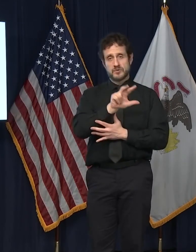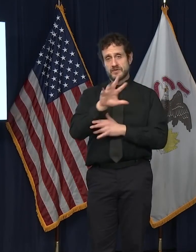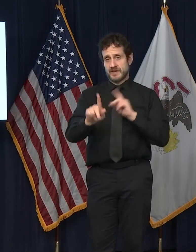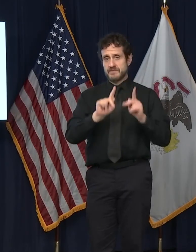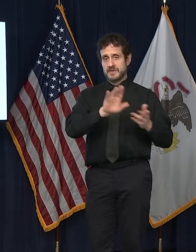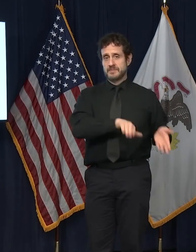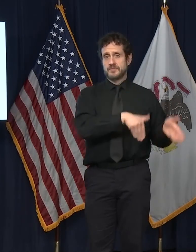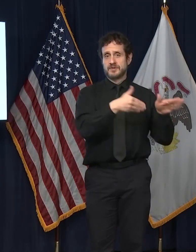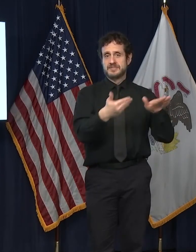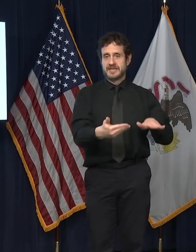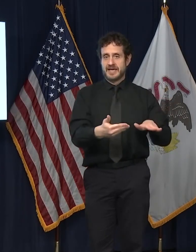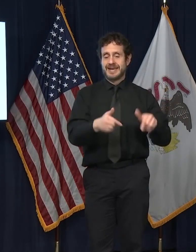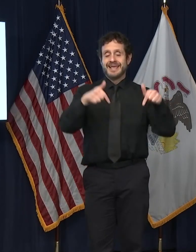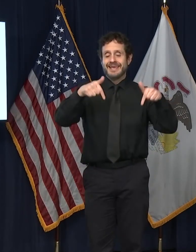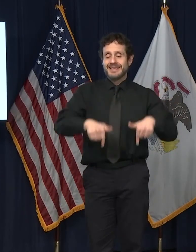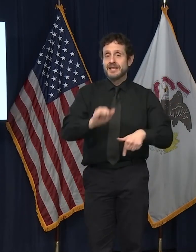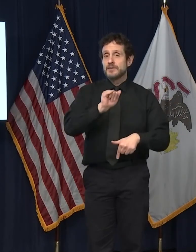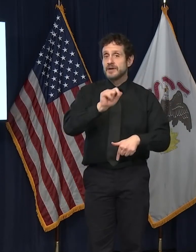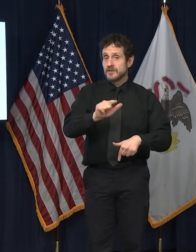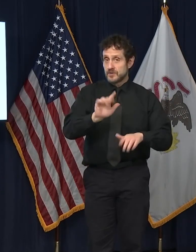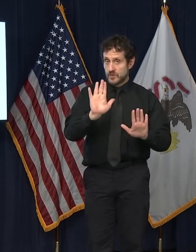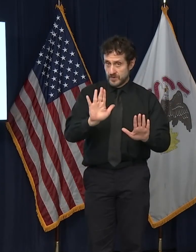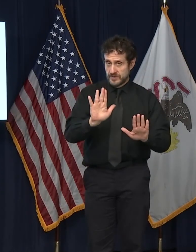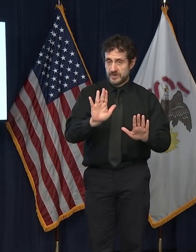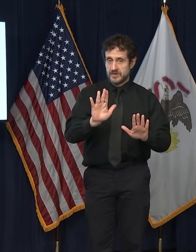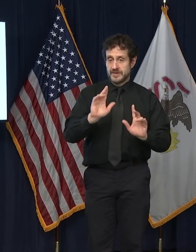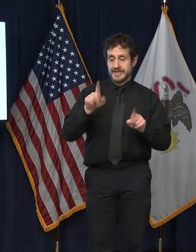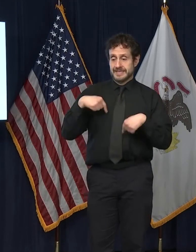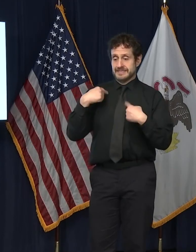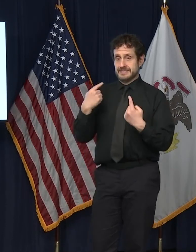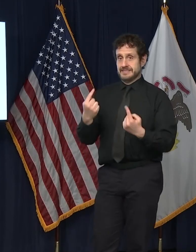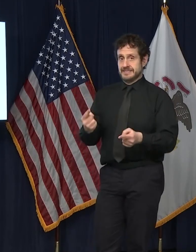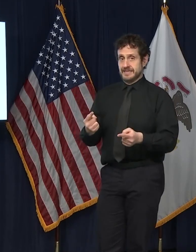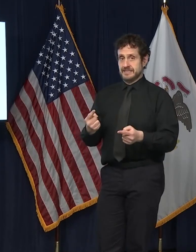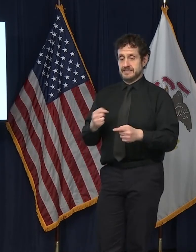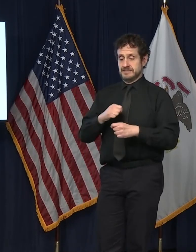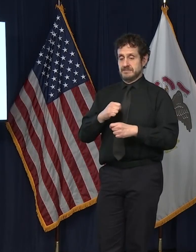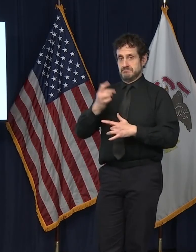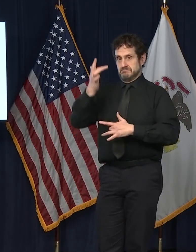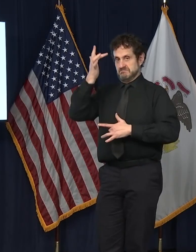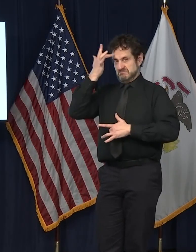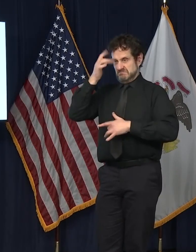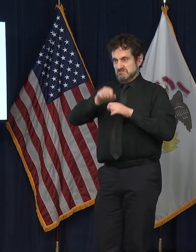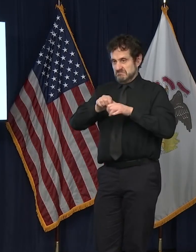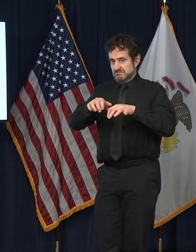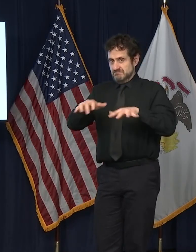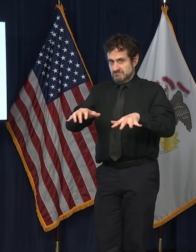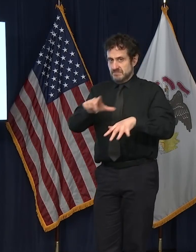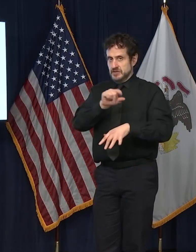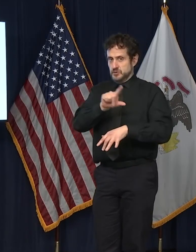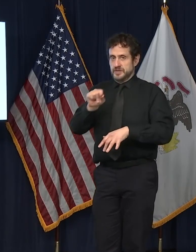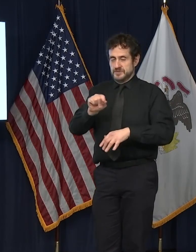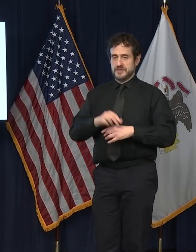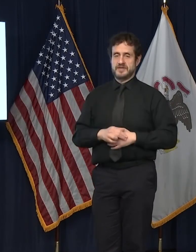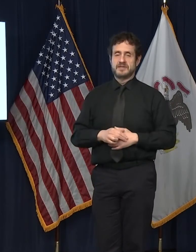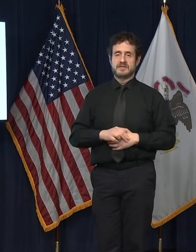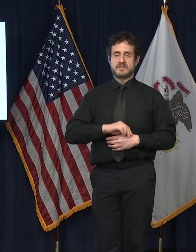14,835 just here in Illinois, just since the beginning of this pandemic in 2020.